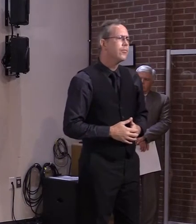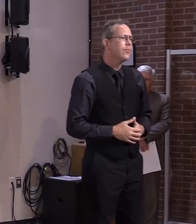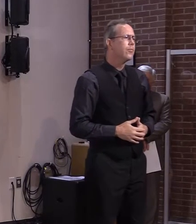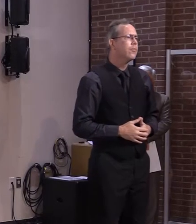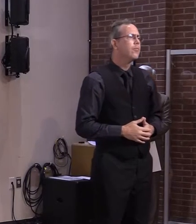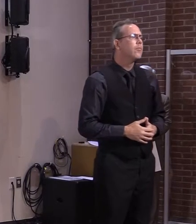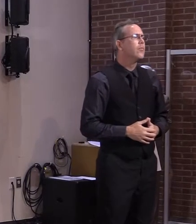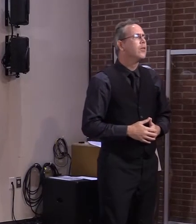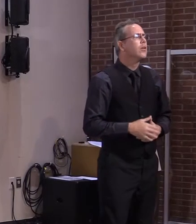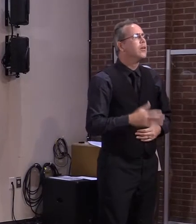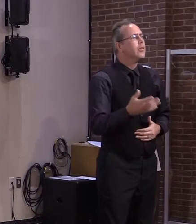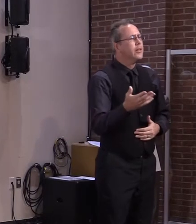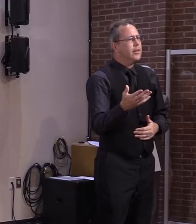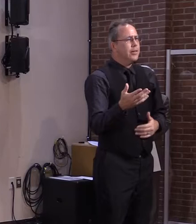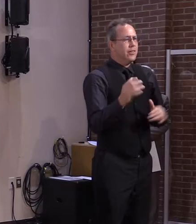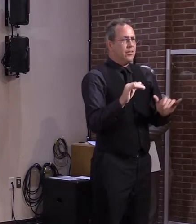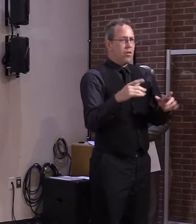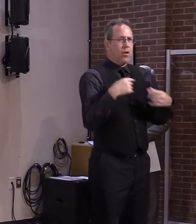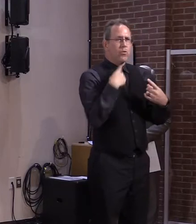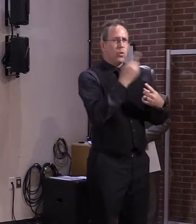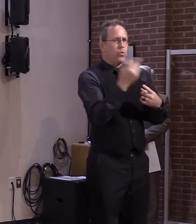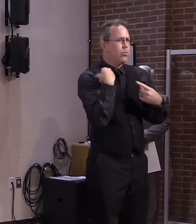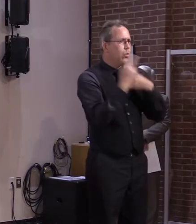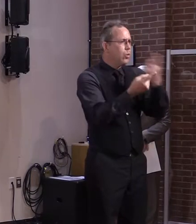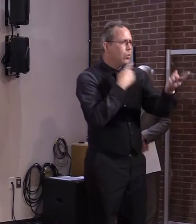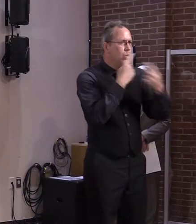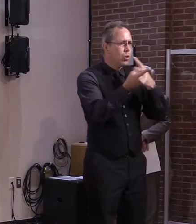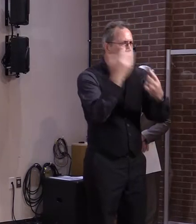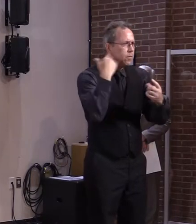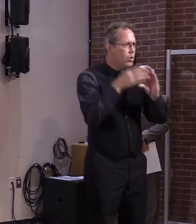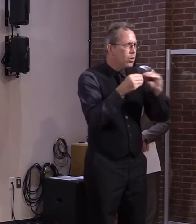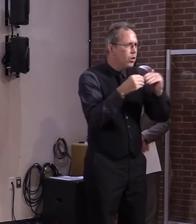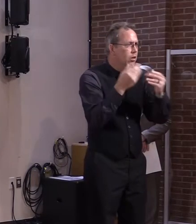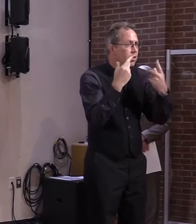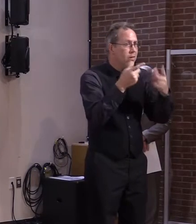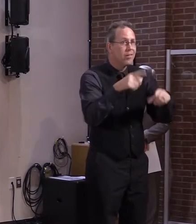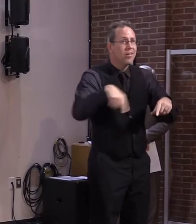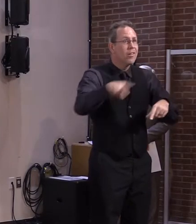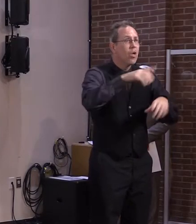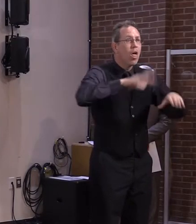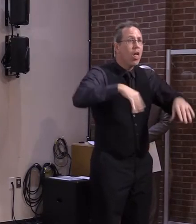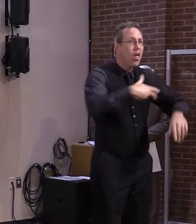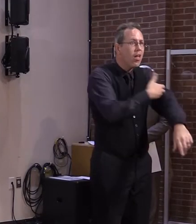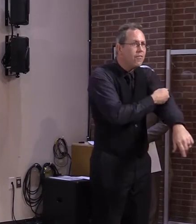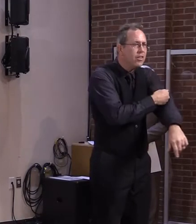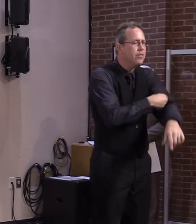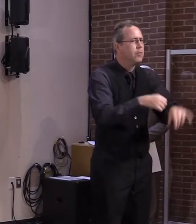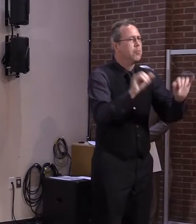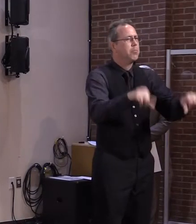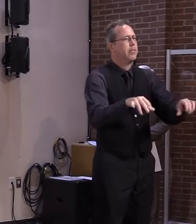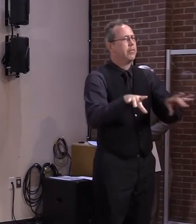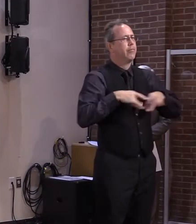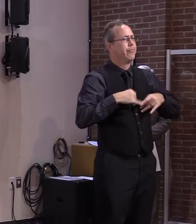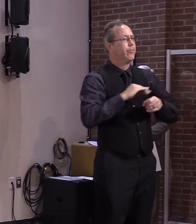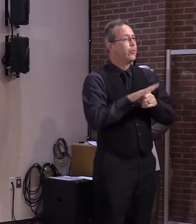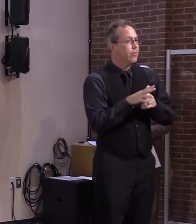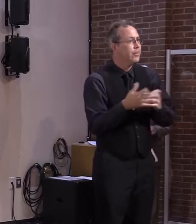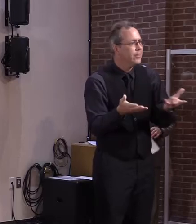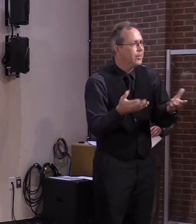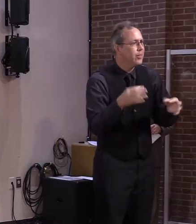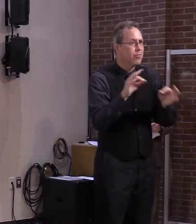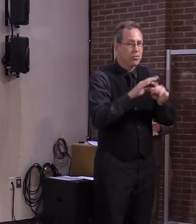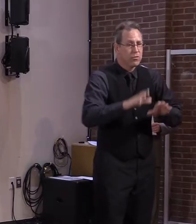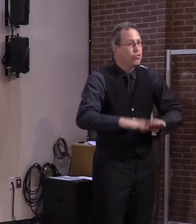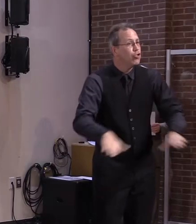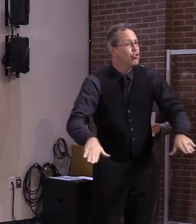unvaccinated, primarily unvaccinated adults who are eligible. And it's adults who are at the most risk of